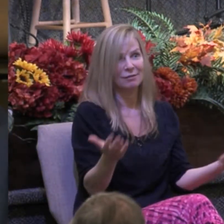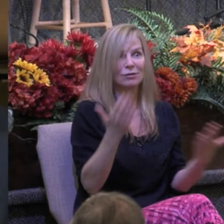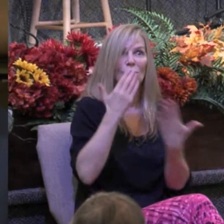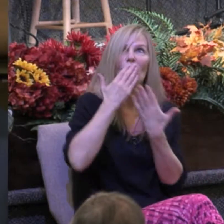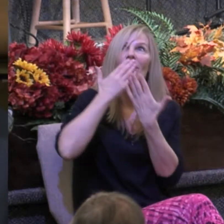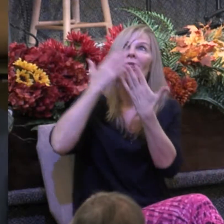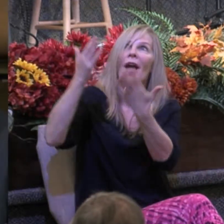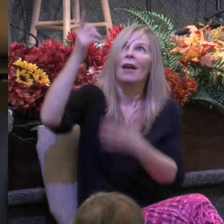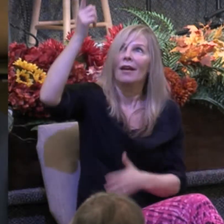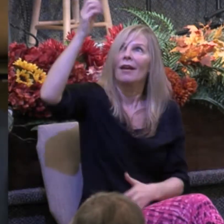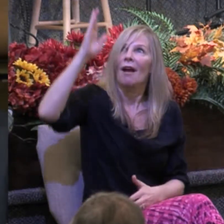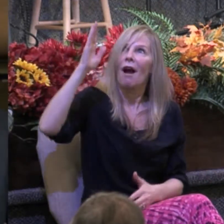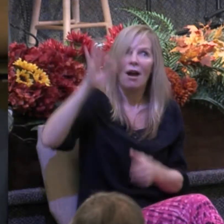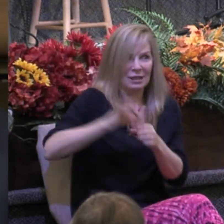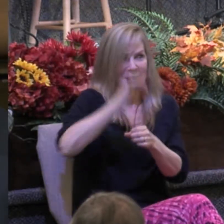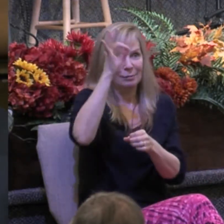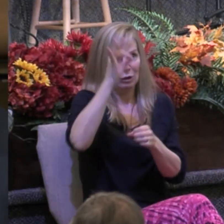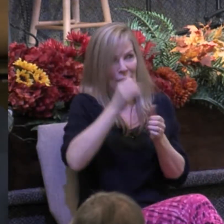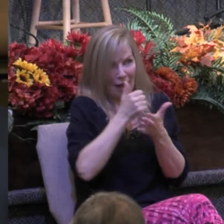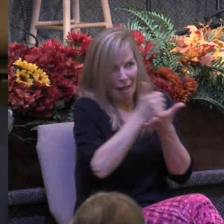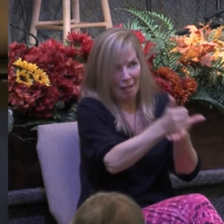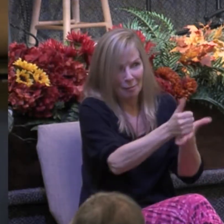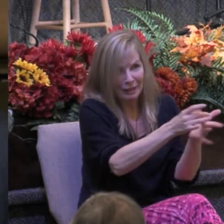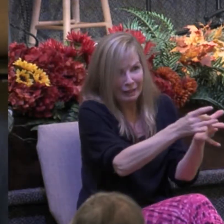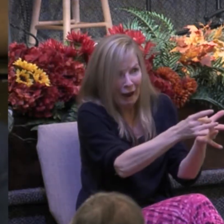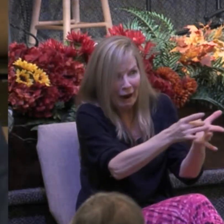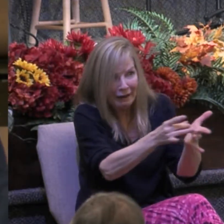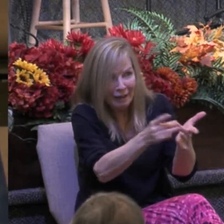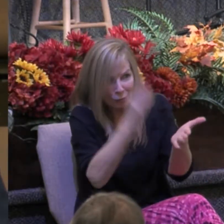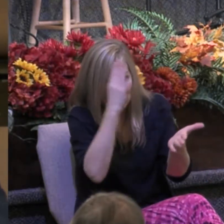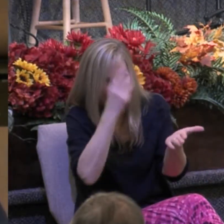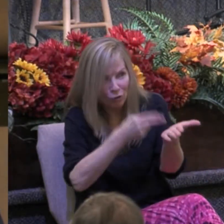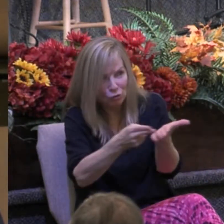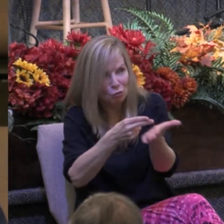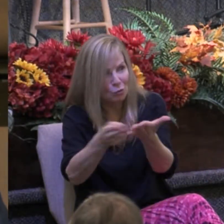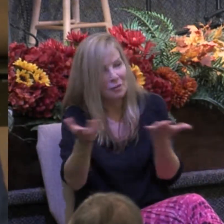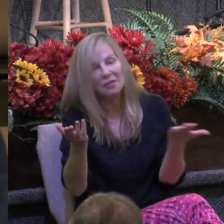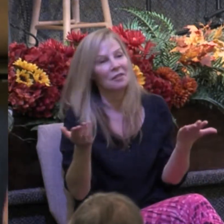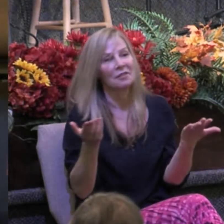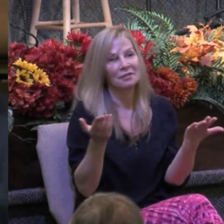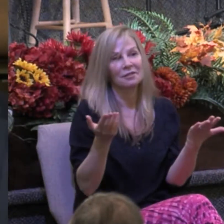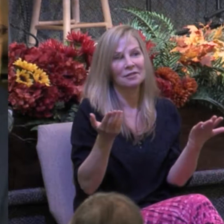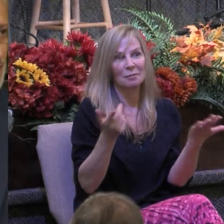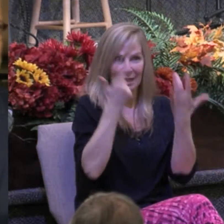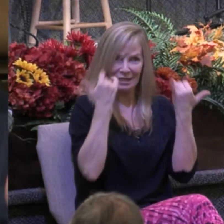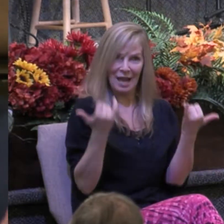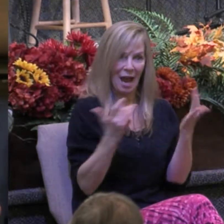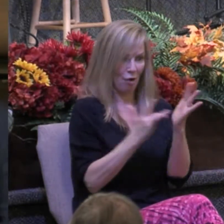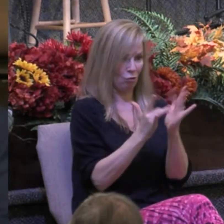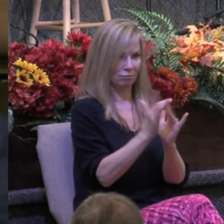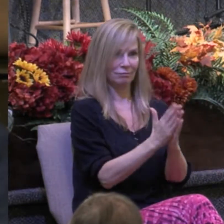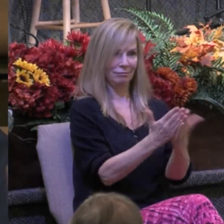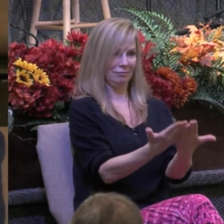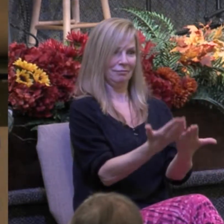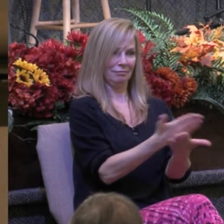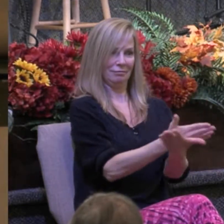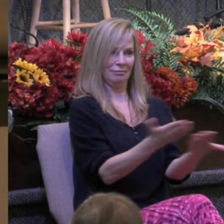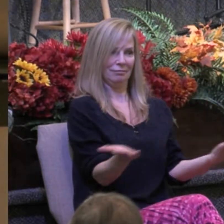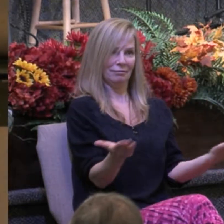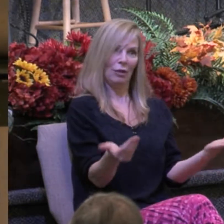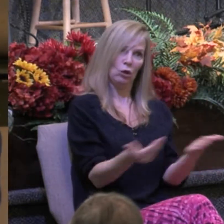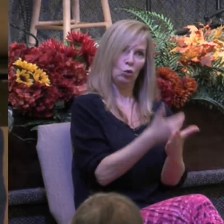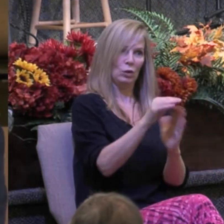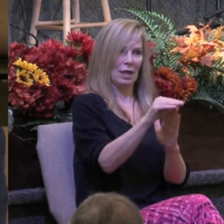the Holy Spirit guided these men into the truth, because the end result of all of this is what we have now as the New